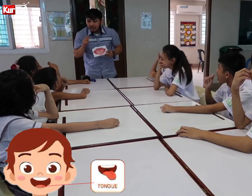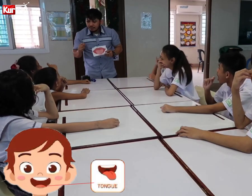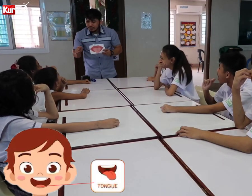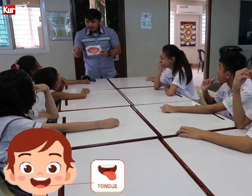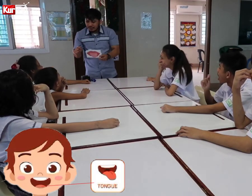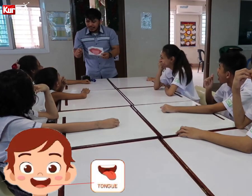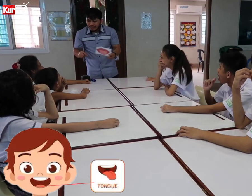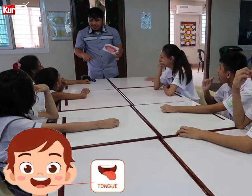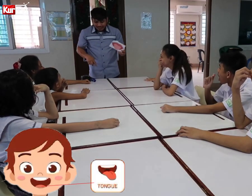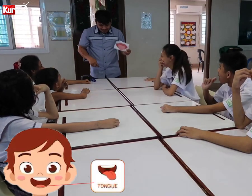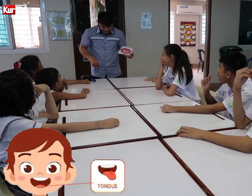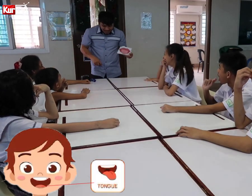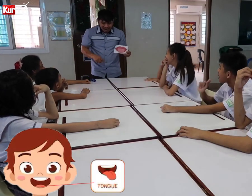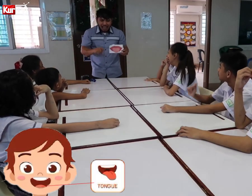Next is tongue.